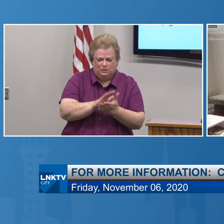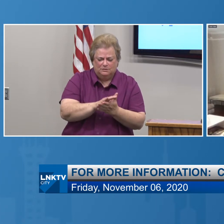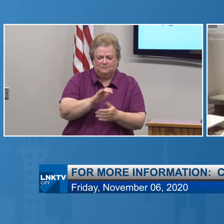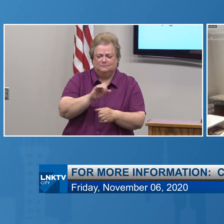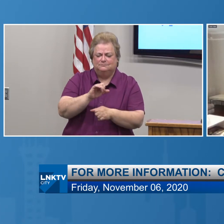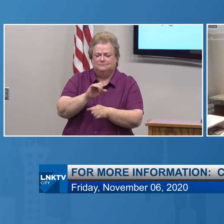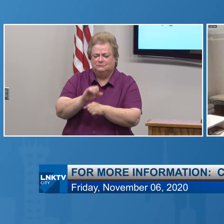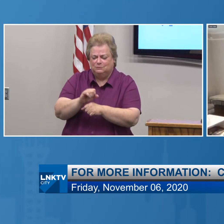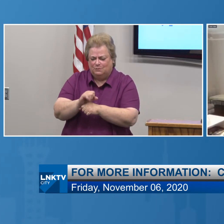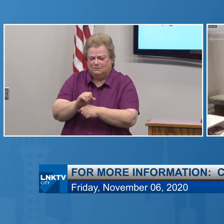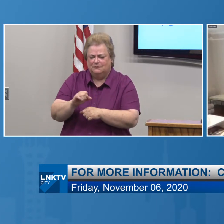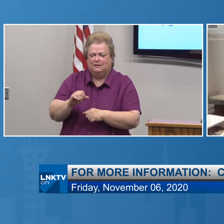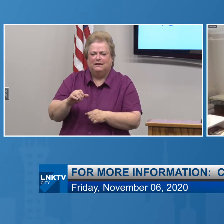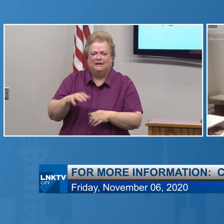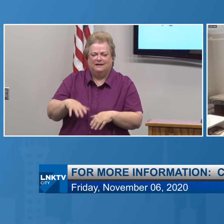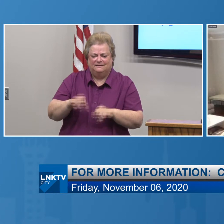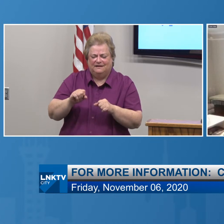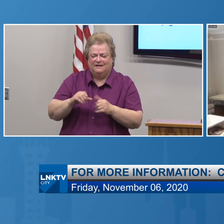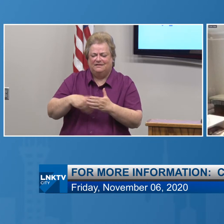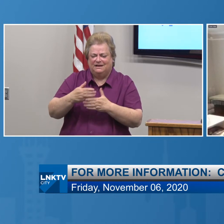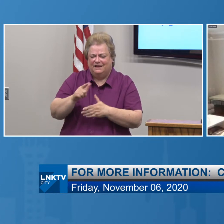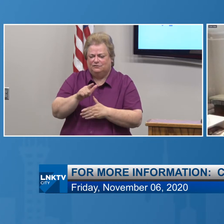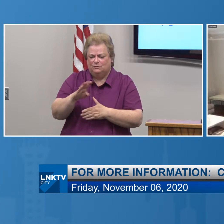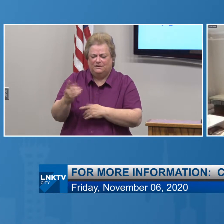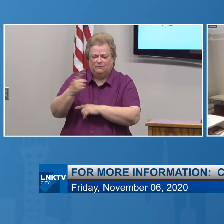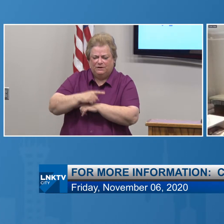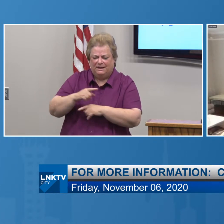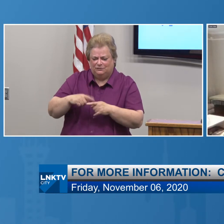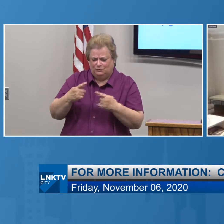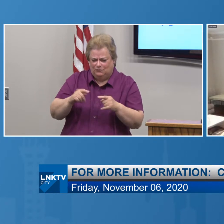food. Let's take the next 24 days to get this under